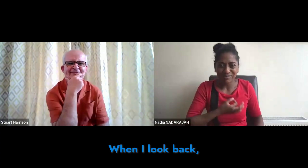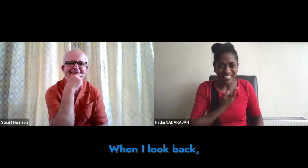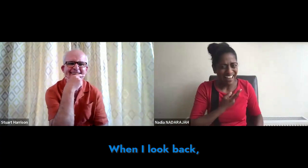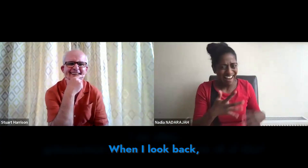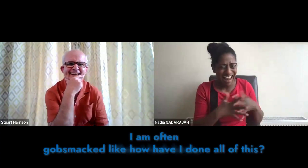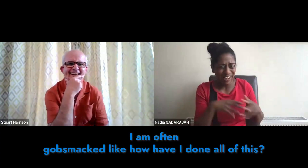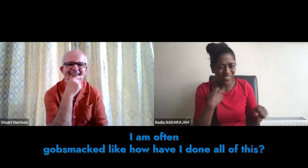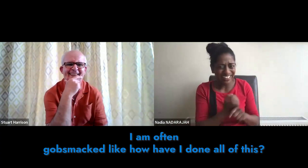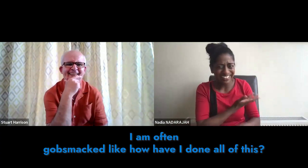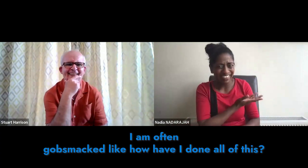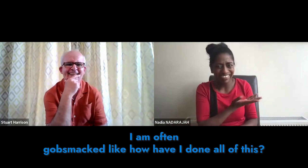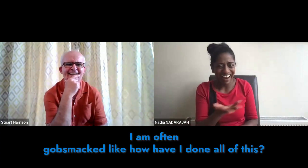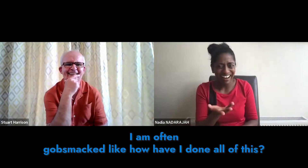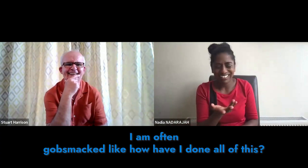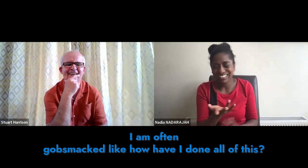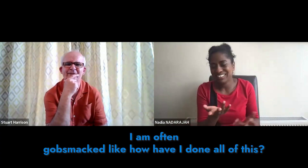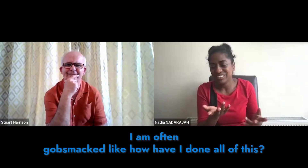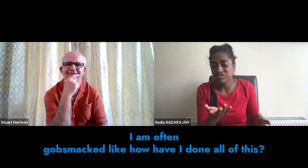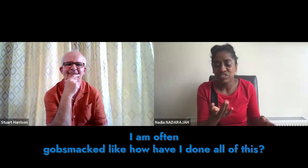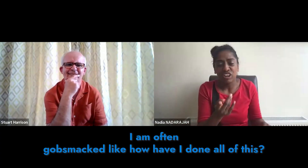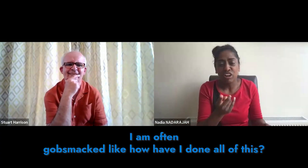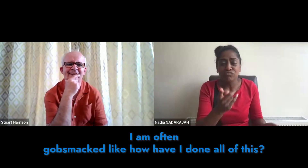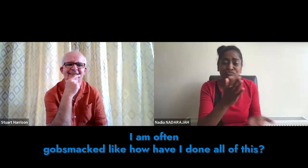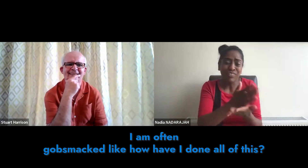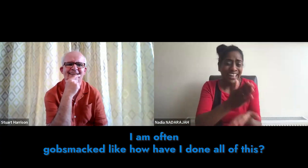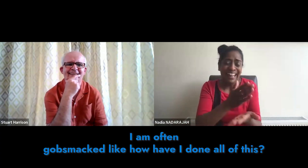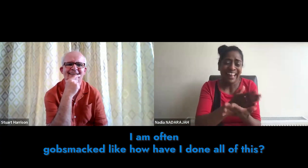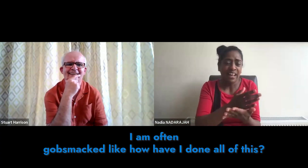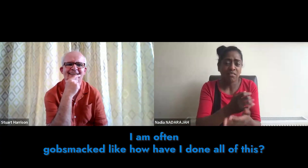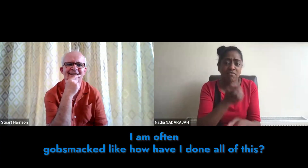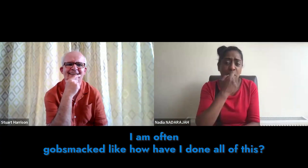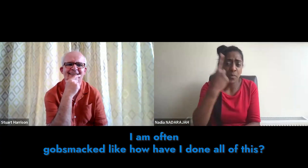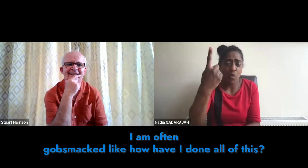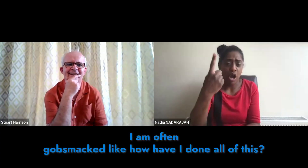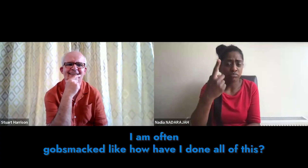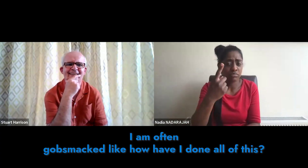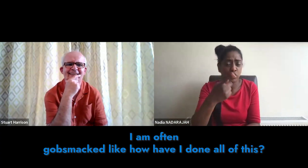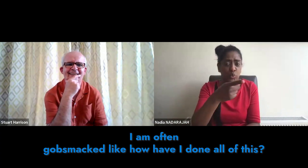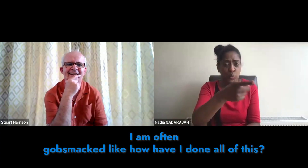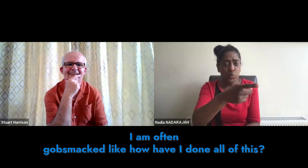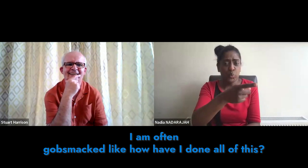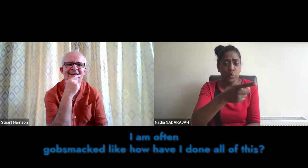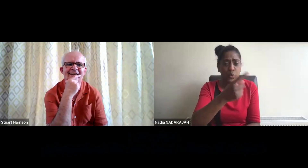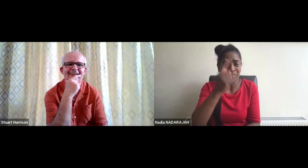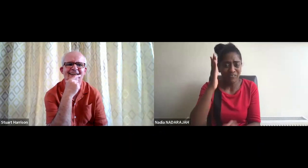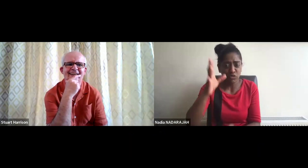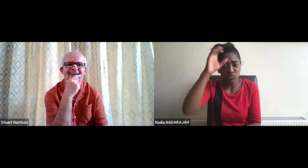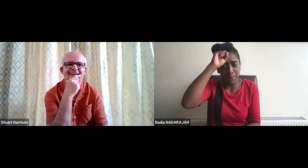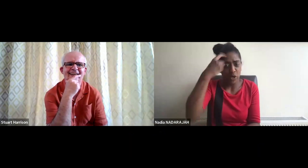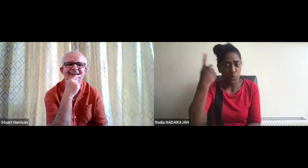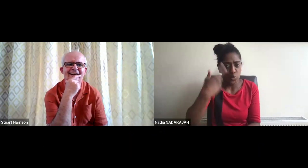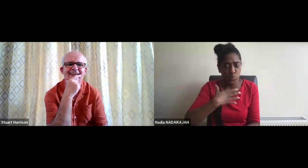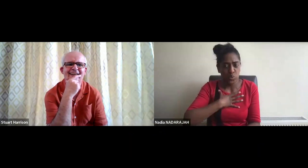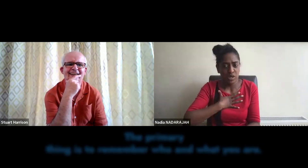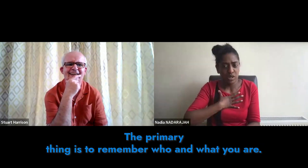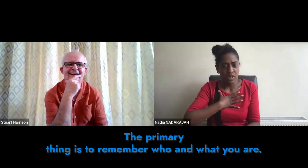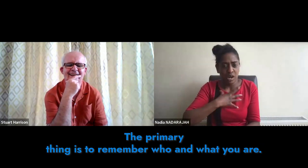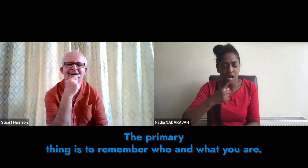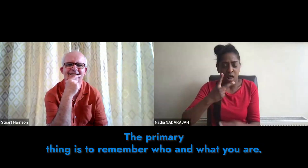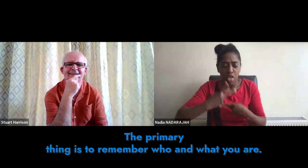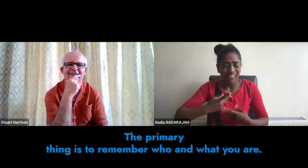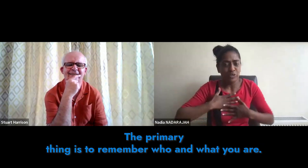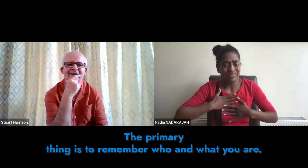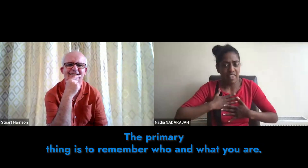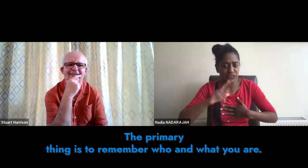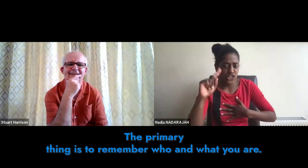back, I am often gobsmacked at like, how have I done all of this? The